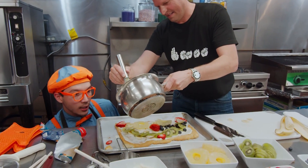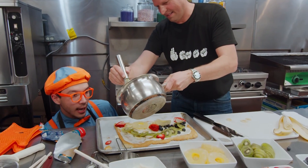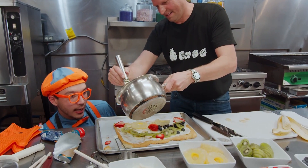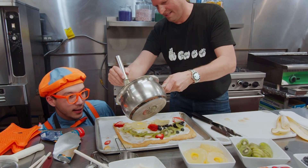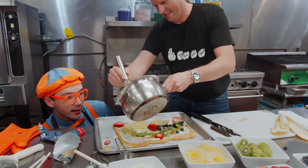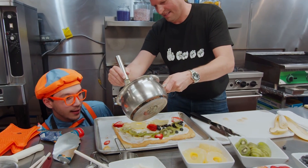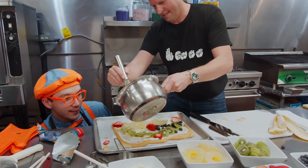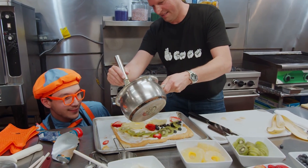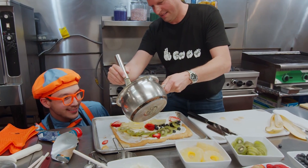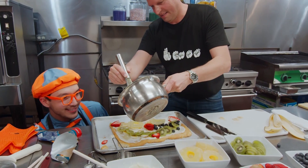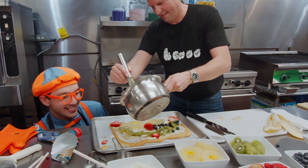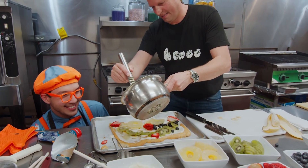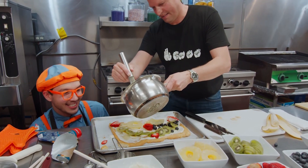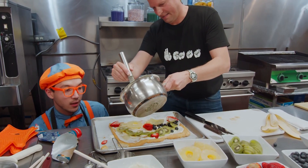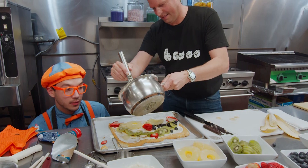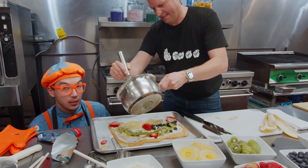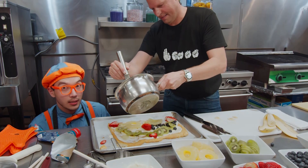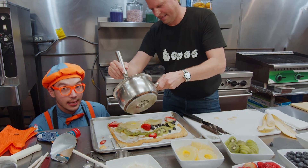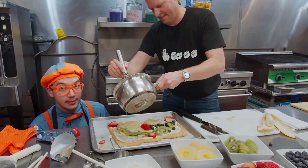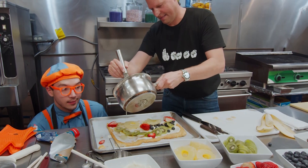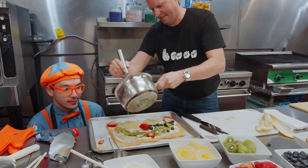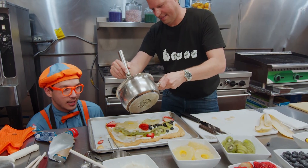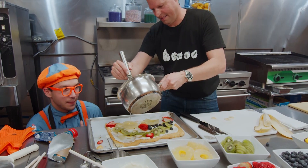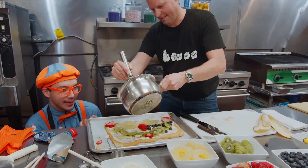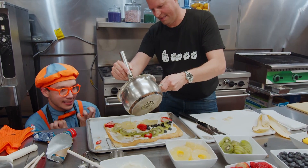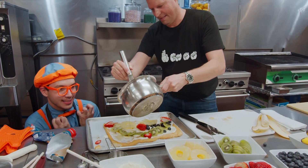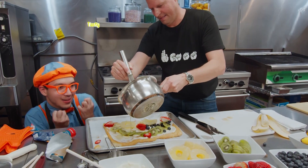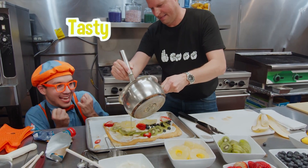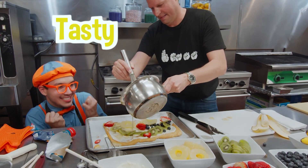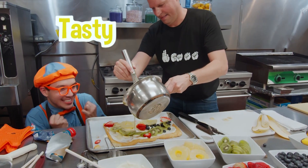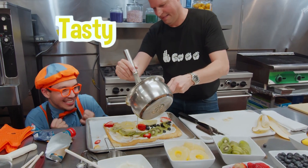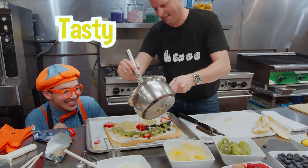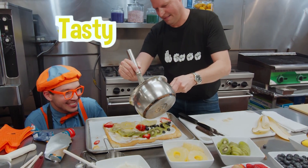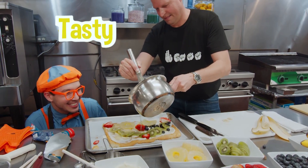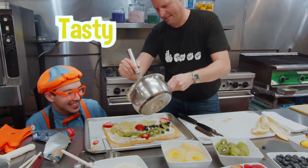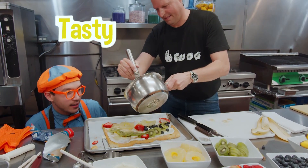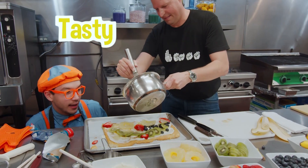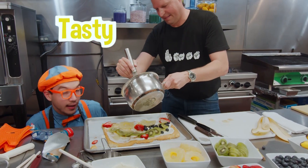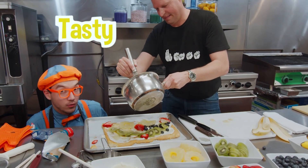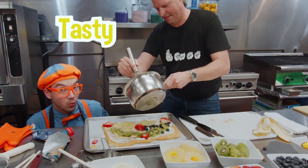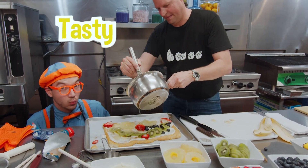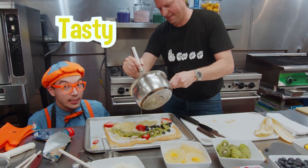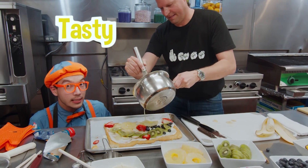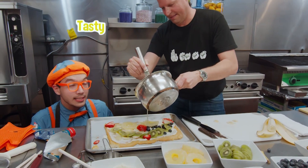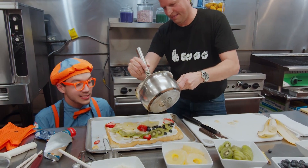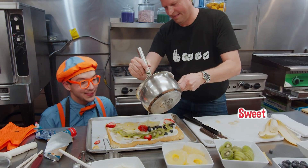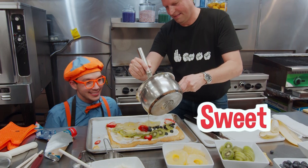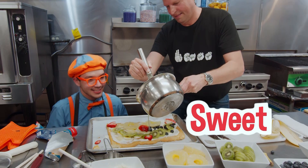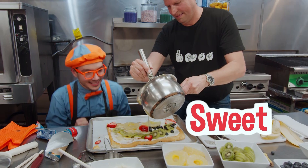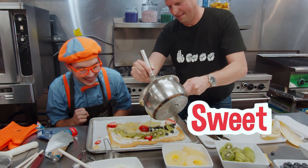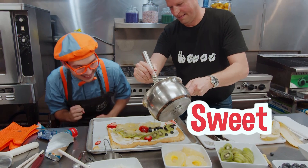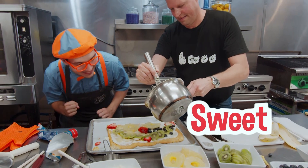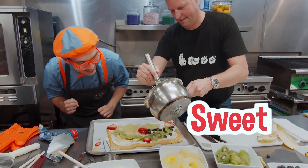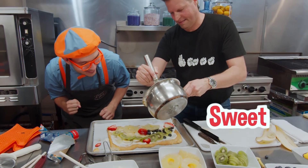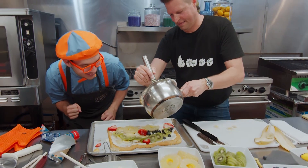Look at it! Whoa! The glaze is going to make it so tasty! And really sweet!